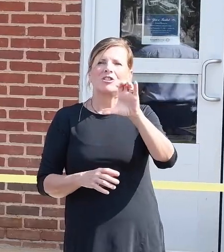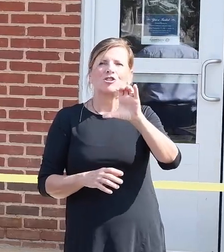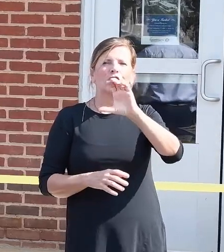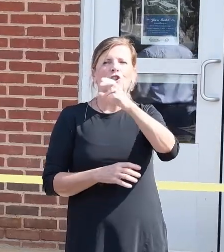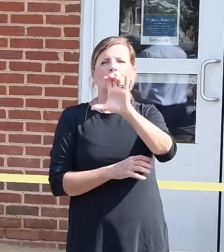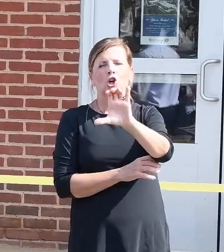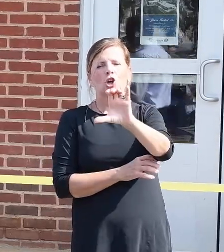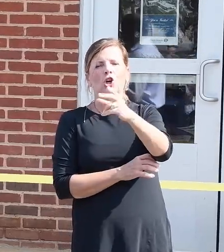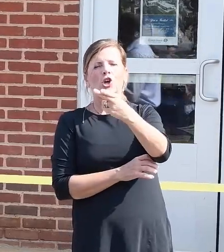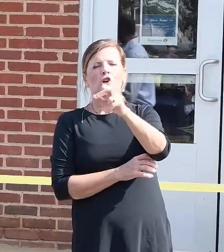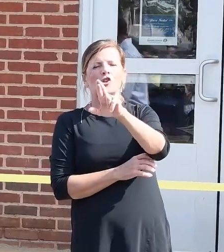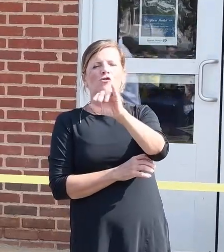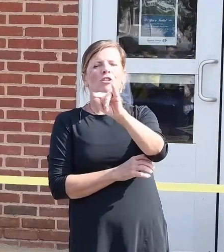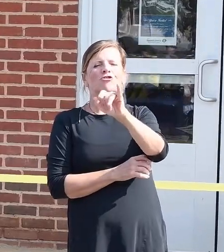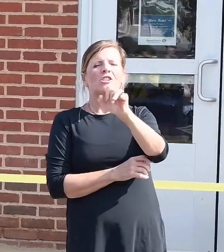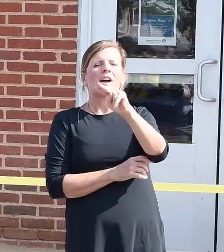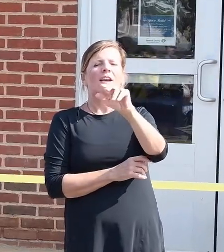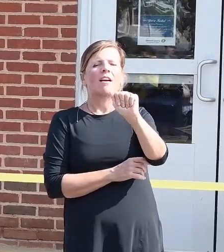Rigby.